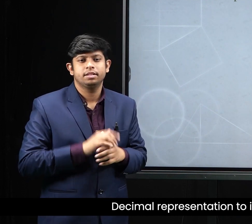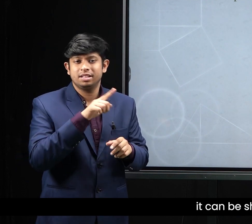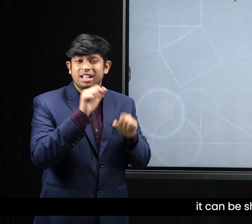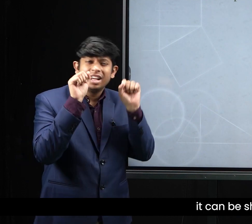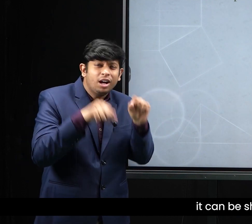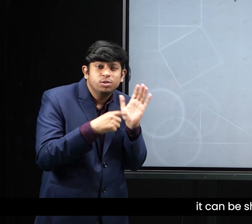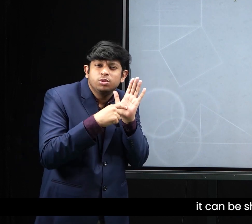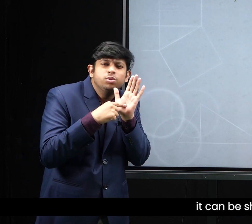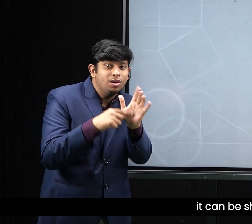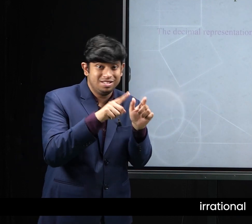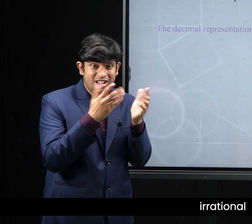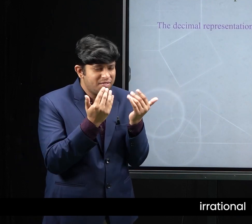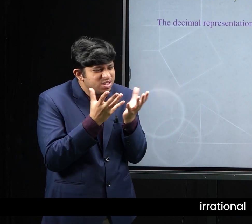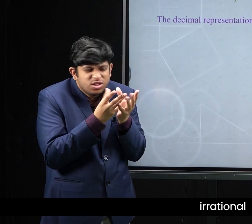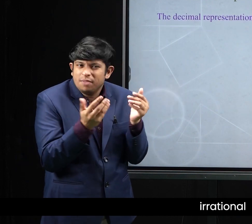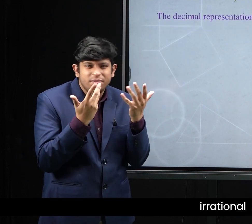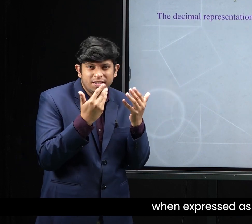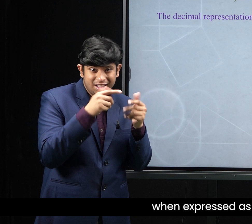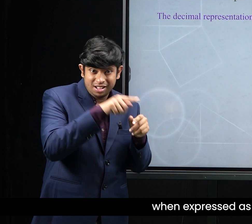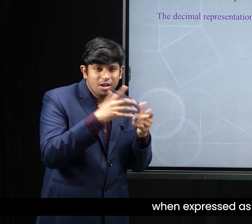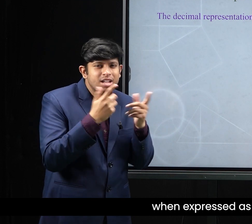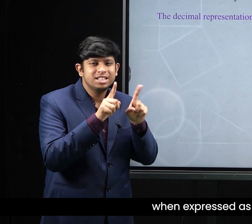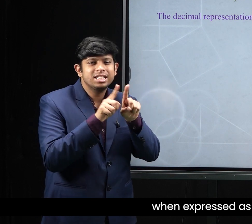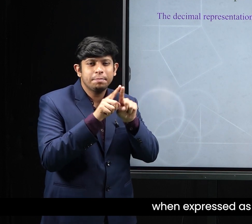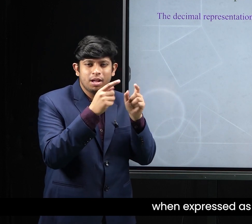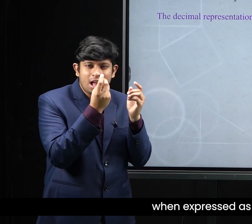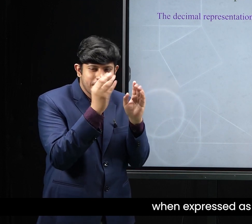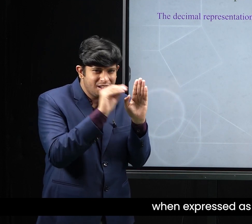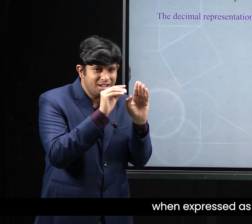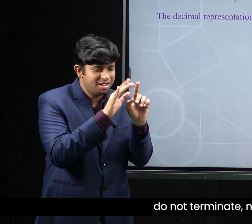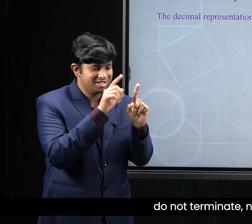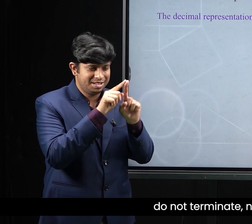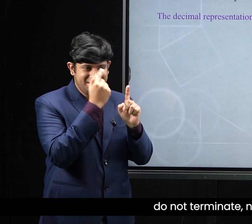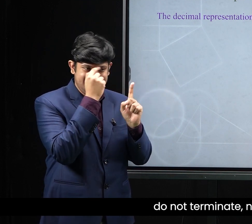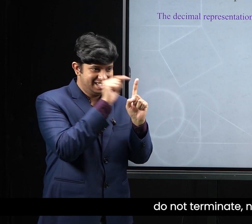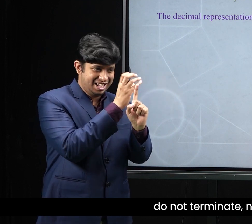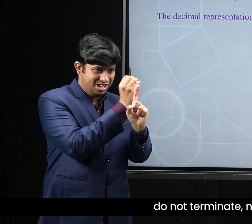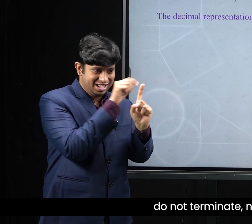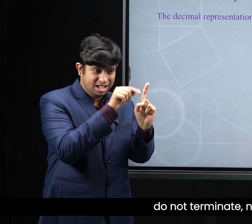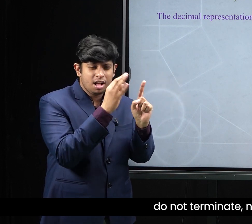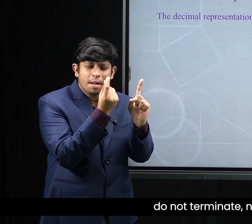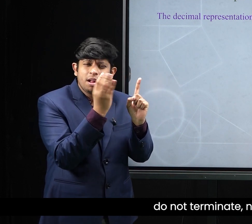It can be shown that irrational numbers, when expressed as decimal numbers, do not terminate nor do they